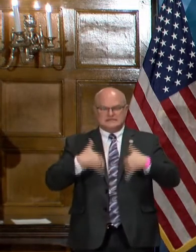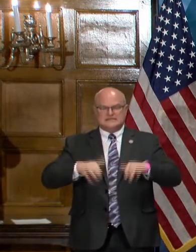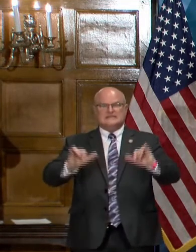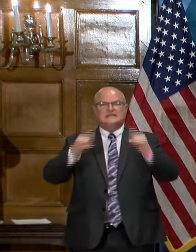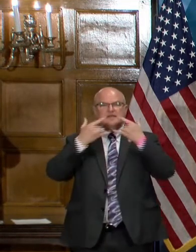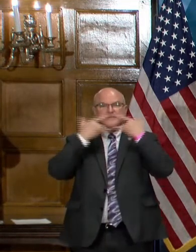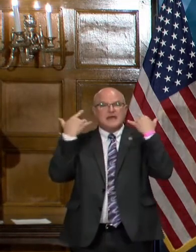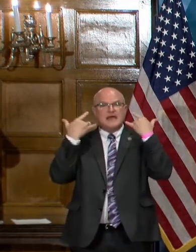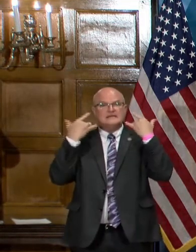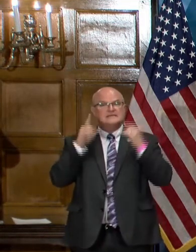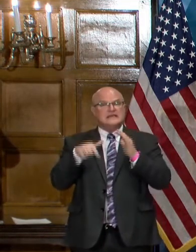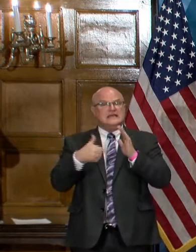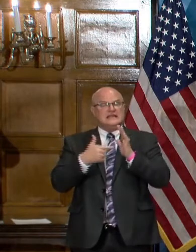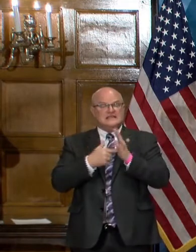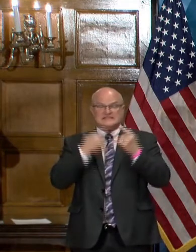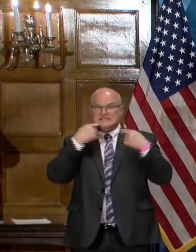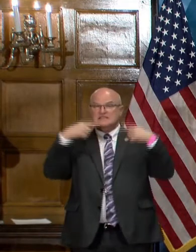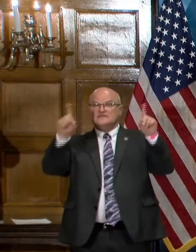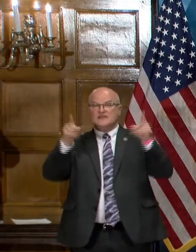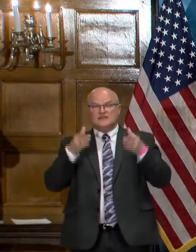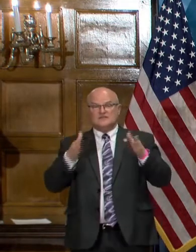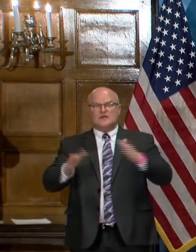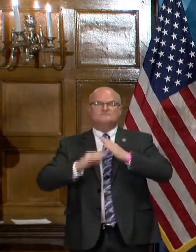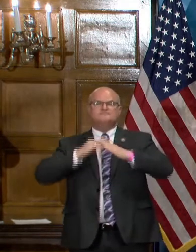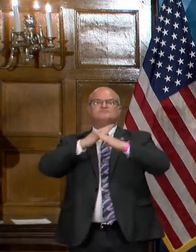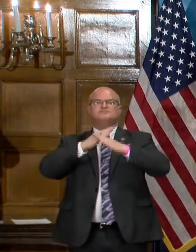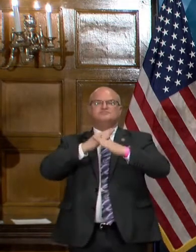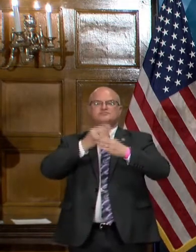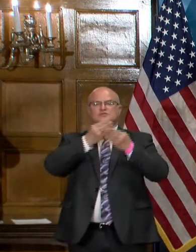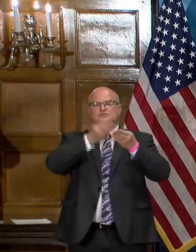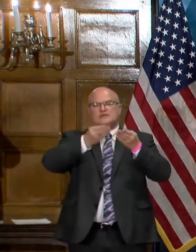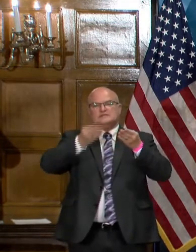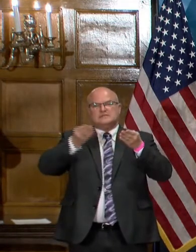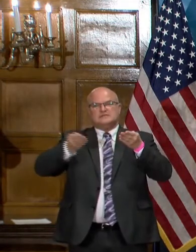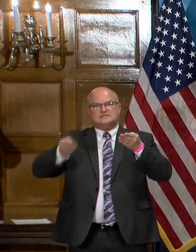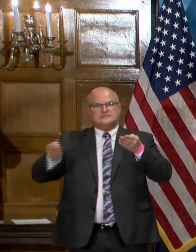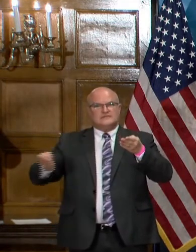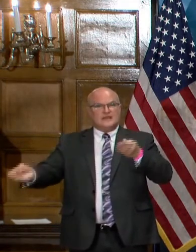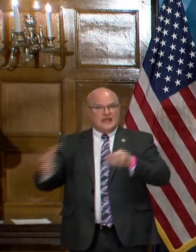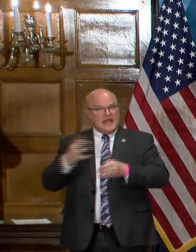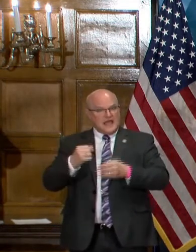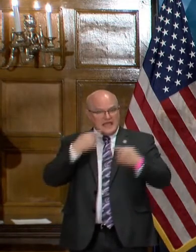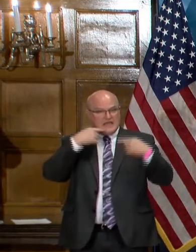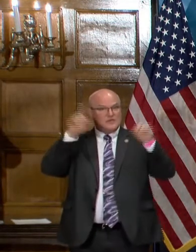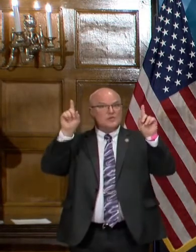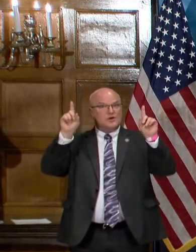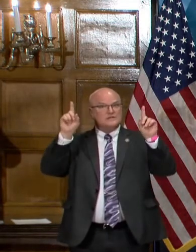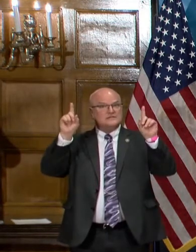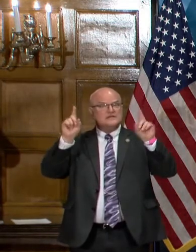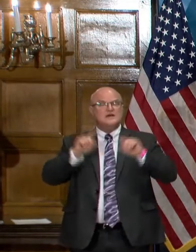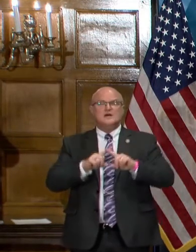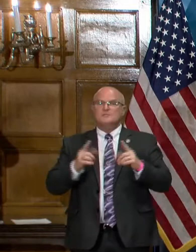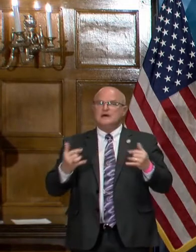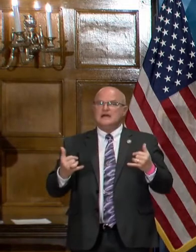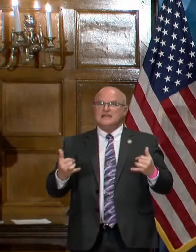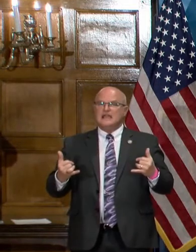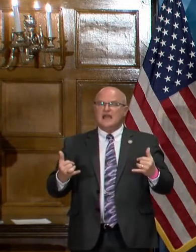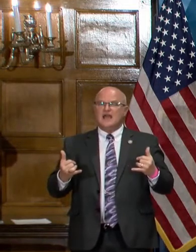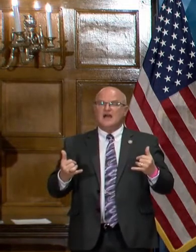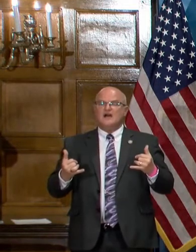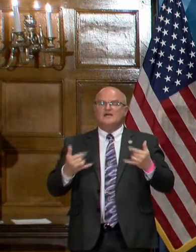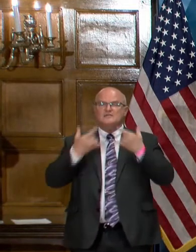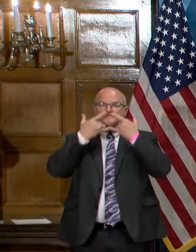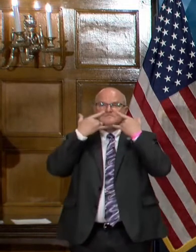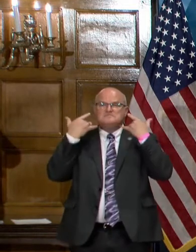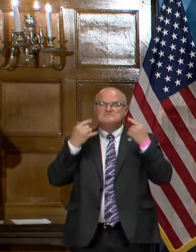mask. This is an effective way of preventing transmission, and it works. But now is not the time to